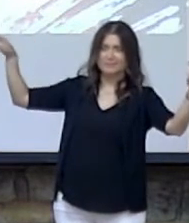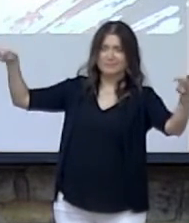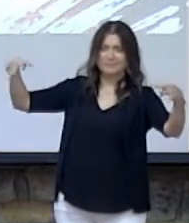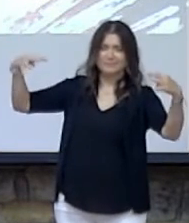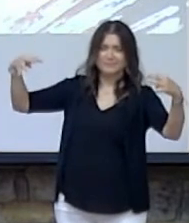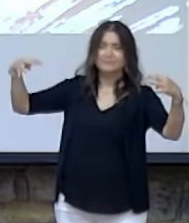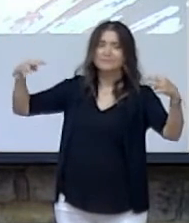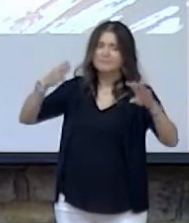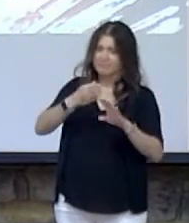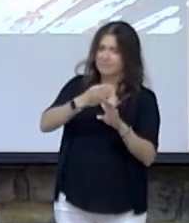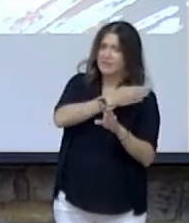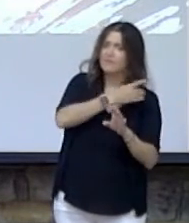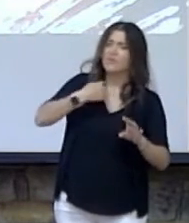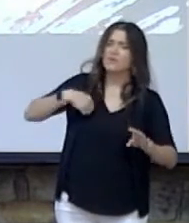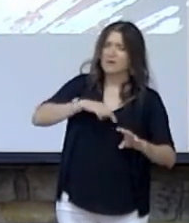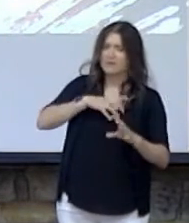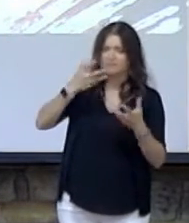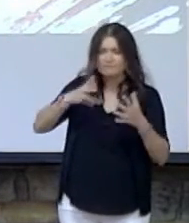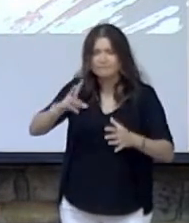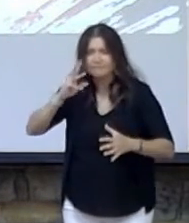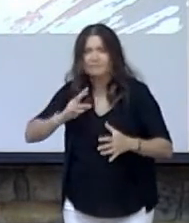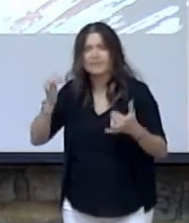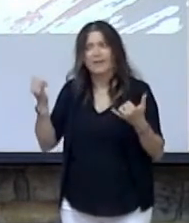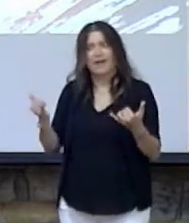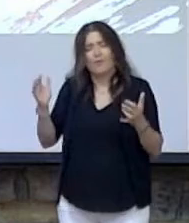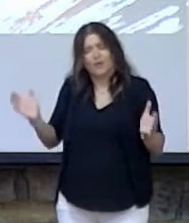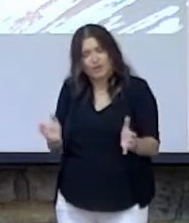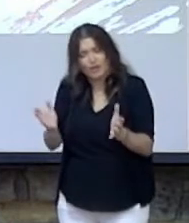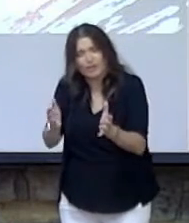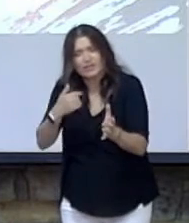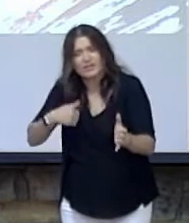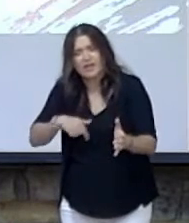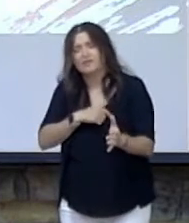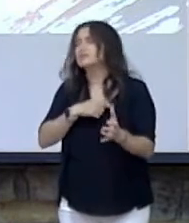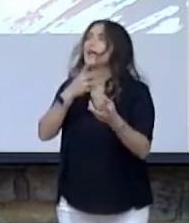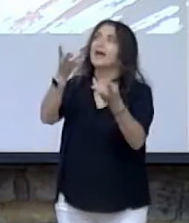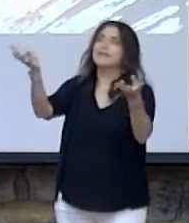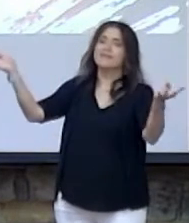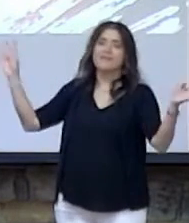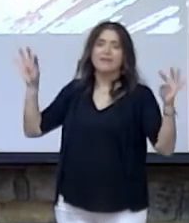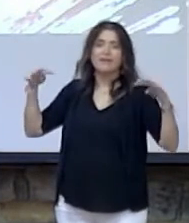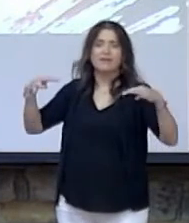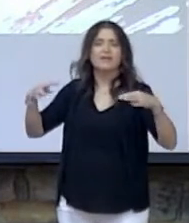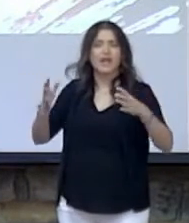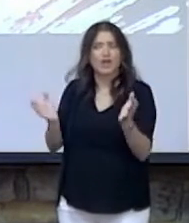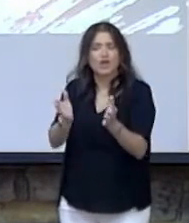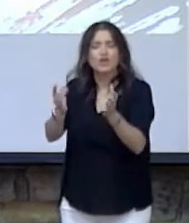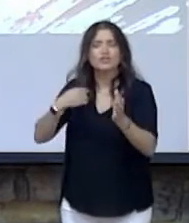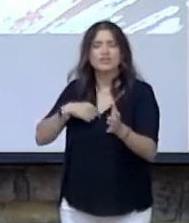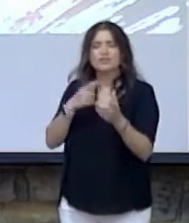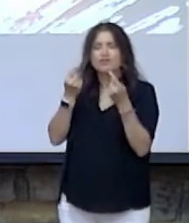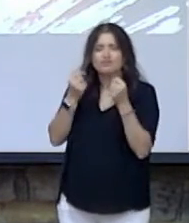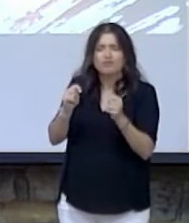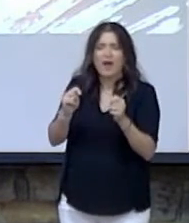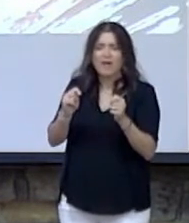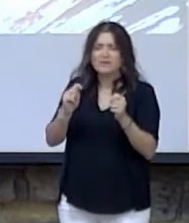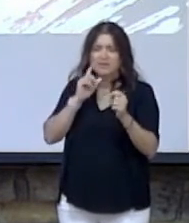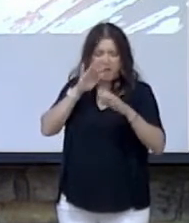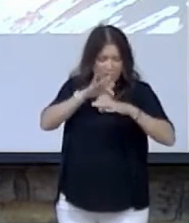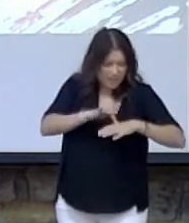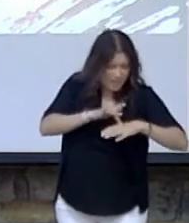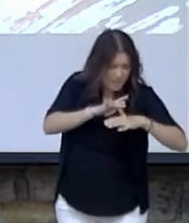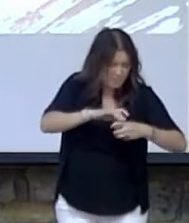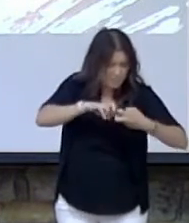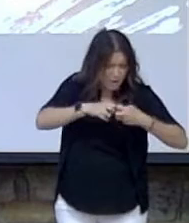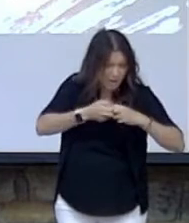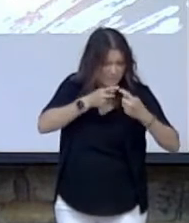before us that are encouraging us. And as they encourage us, what they're trying to do is shift our eyes away from whatever problems we